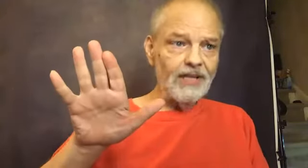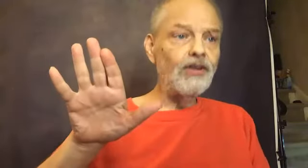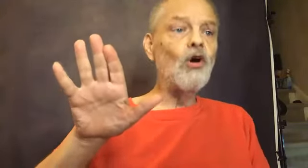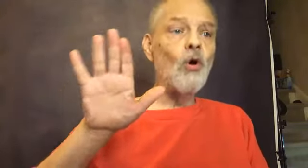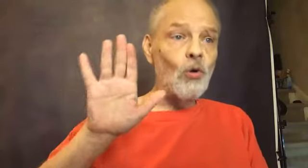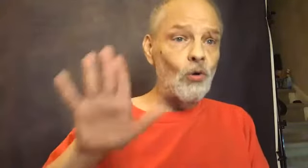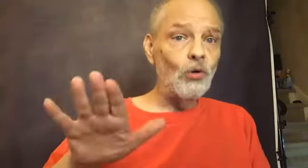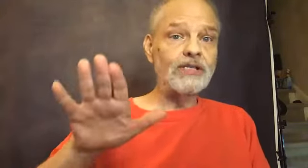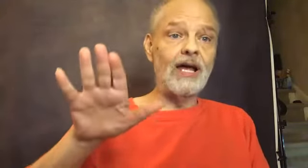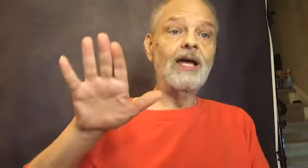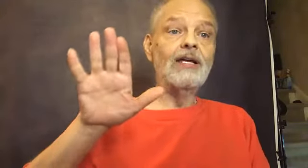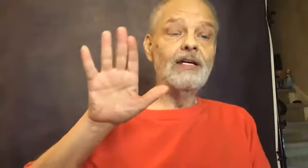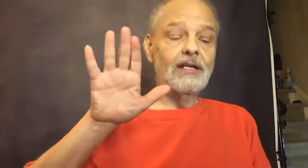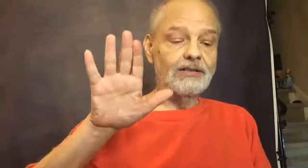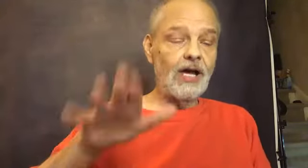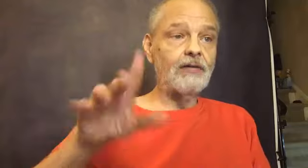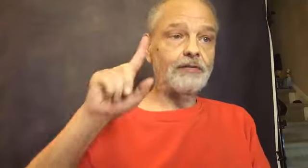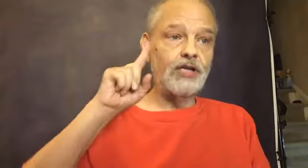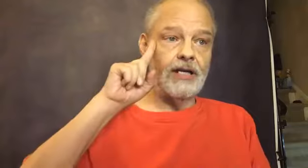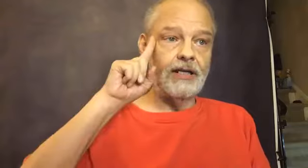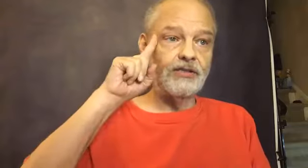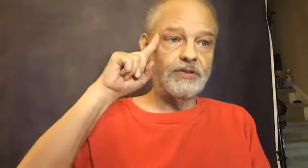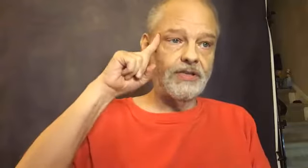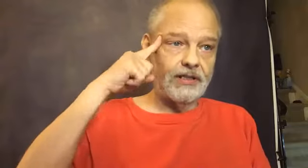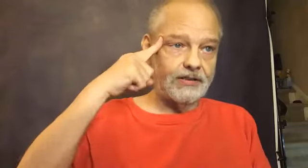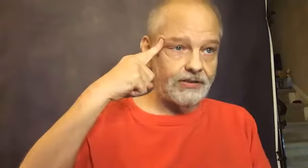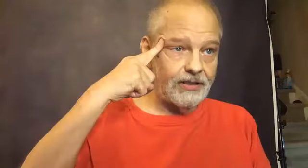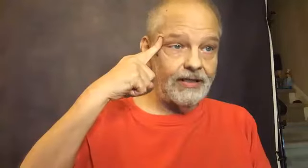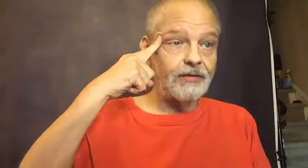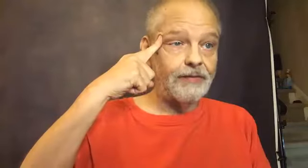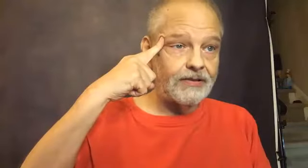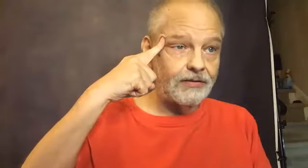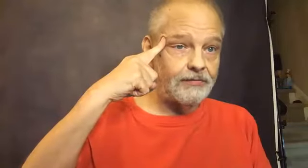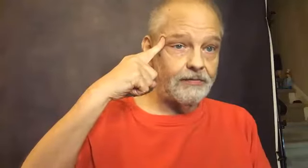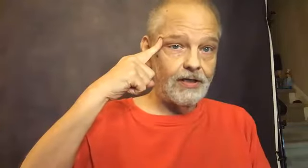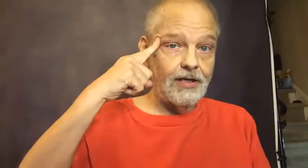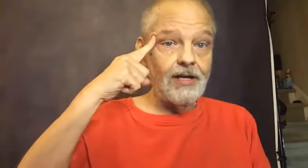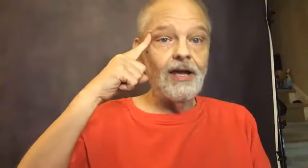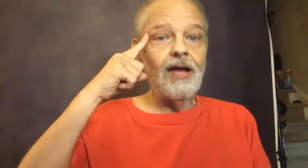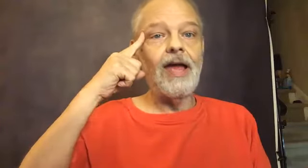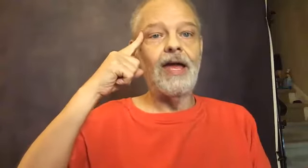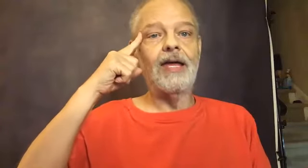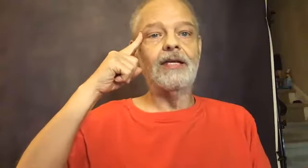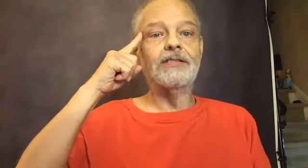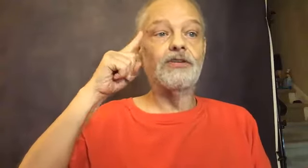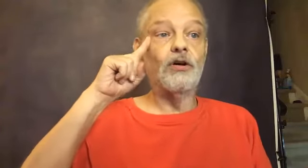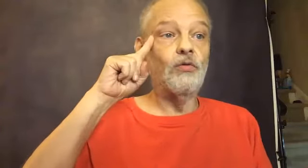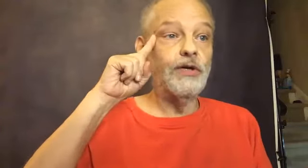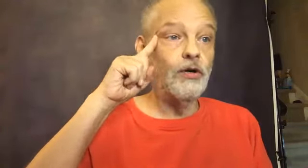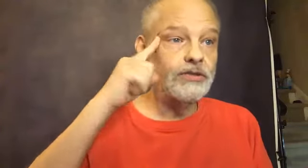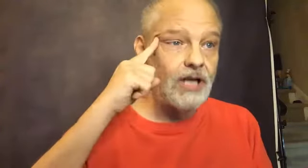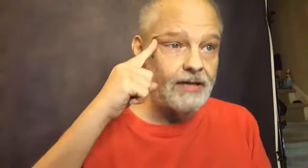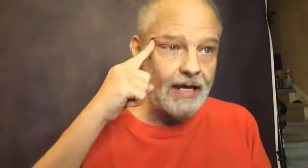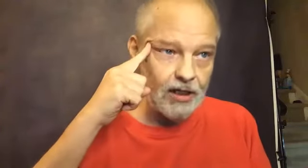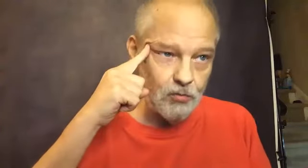the old sign for Chinese was this: it's offensive, and so we don't sign that